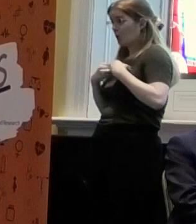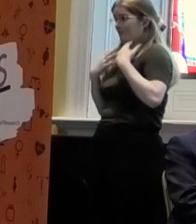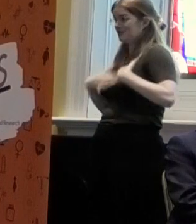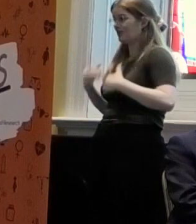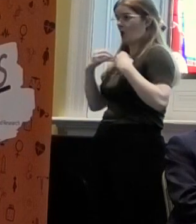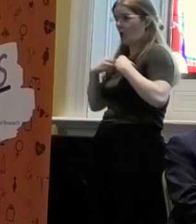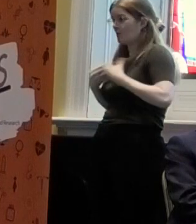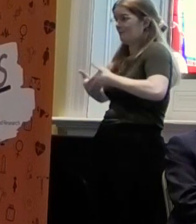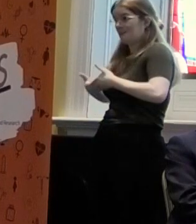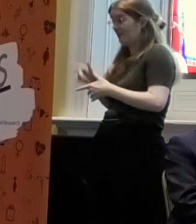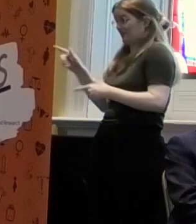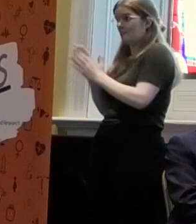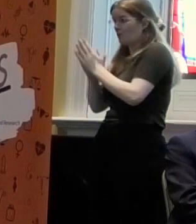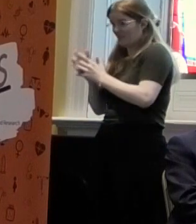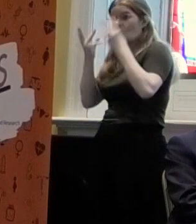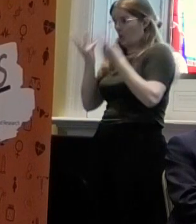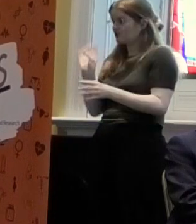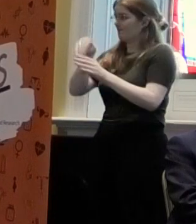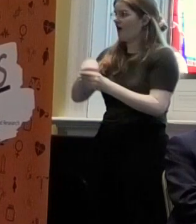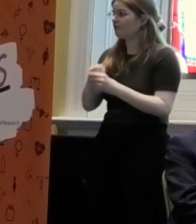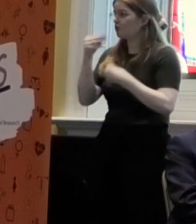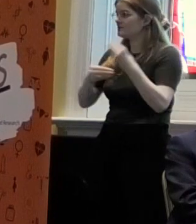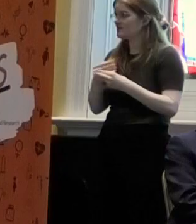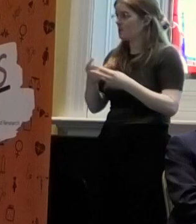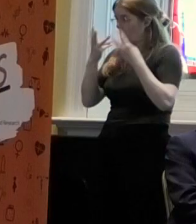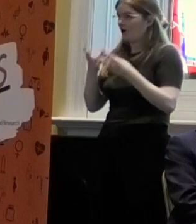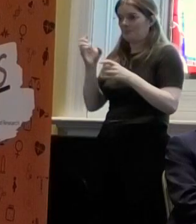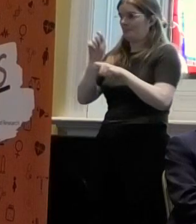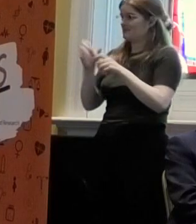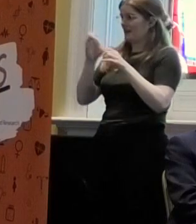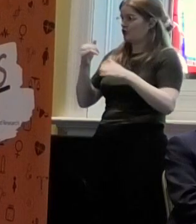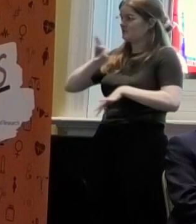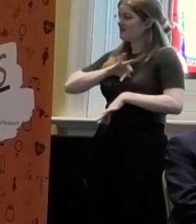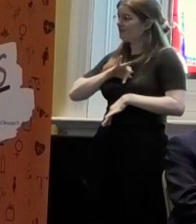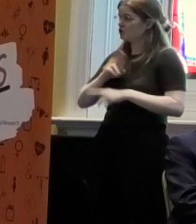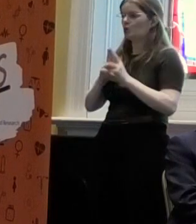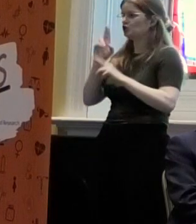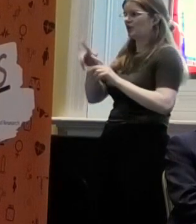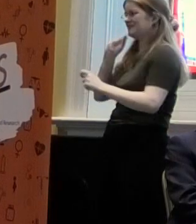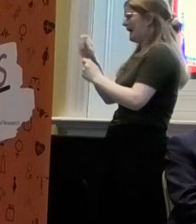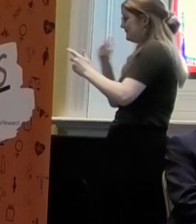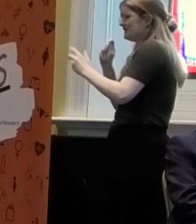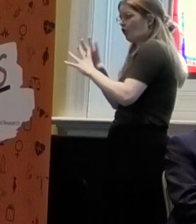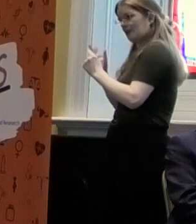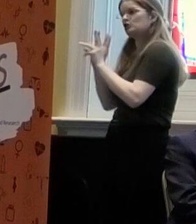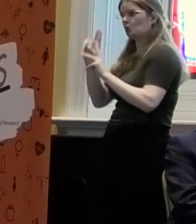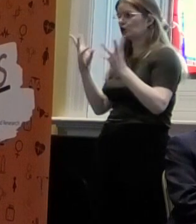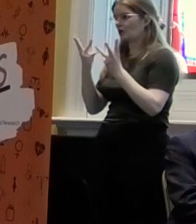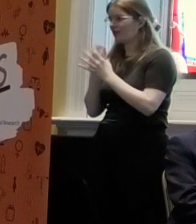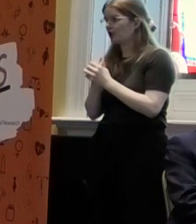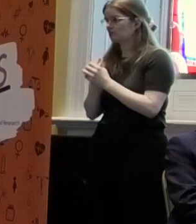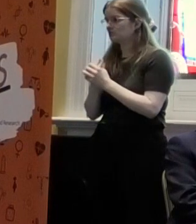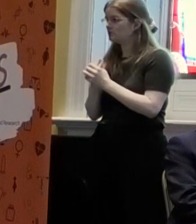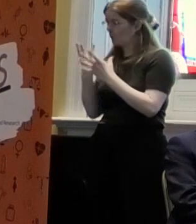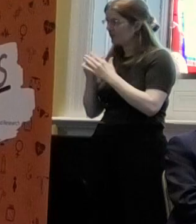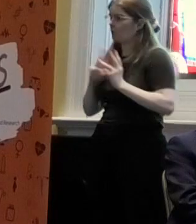they're really motivated to participate, of course, because they want the best care for themselves and for their babies. So Absolutely. they're really motivated to